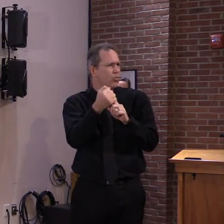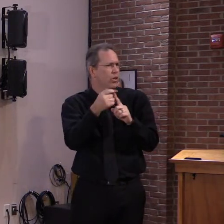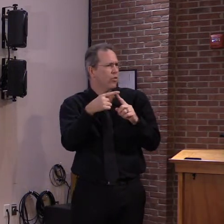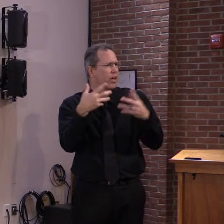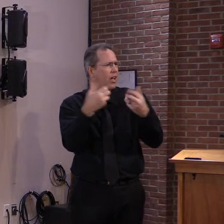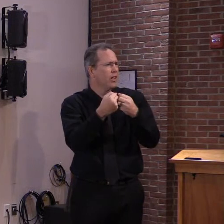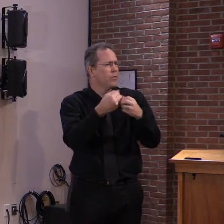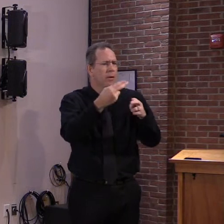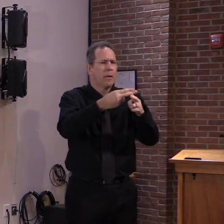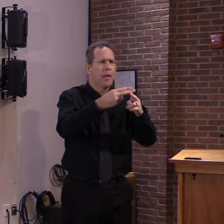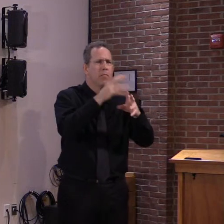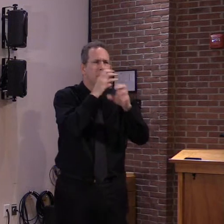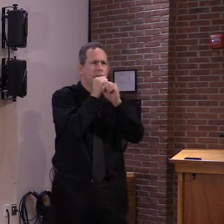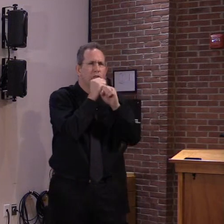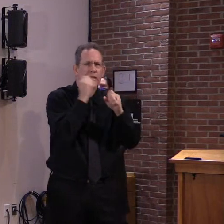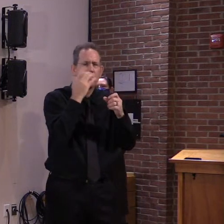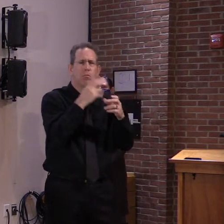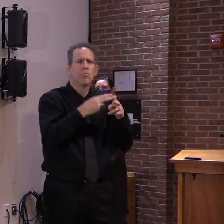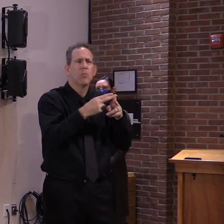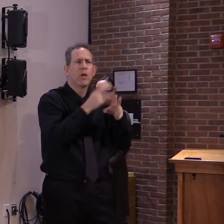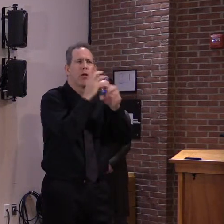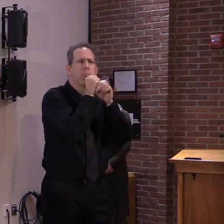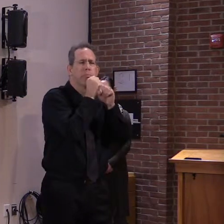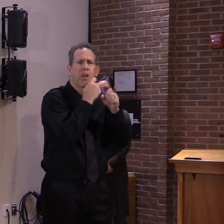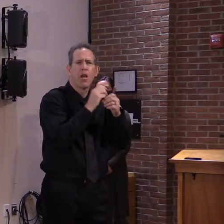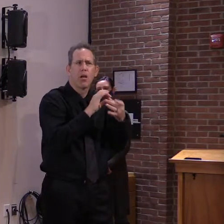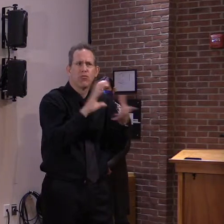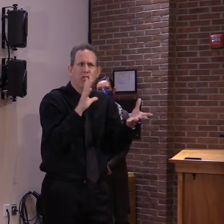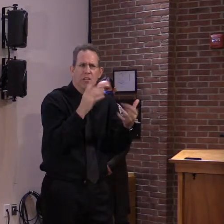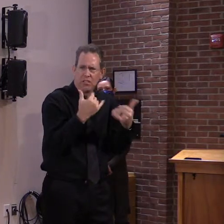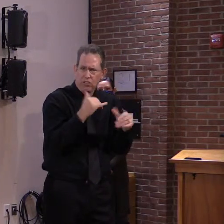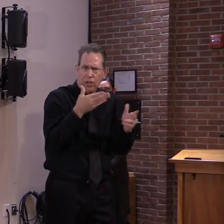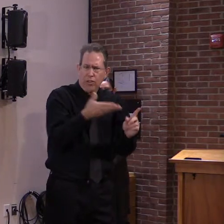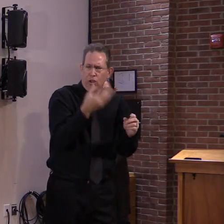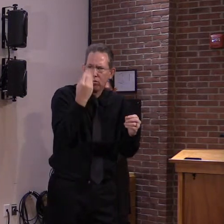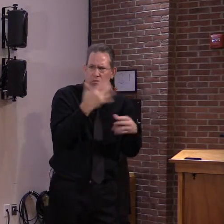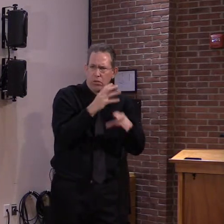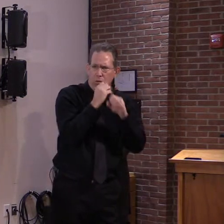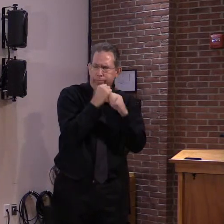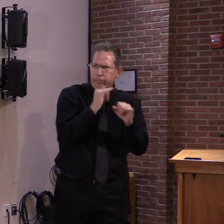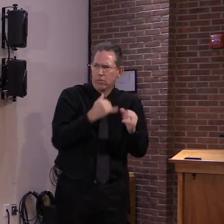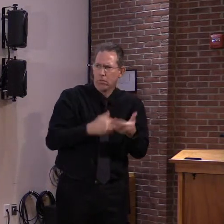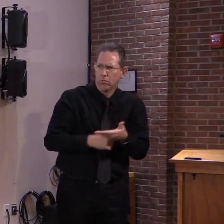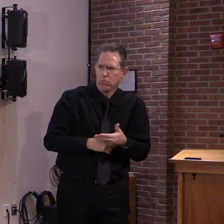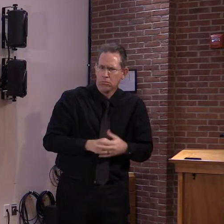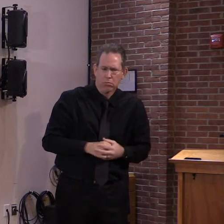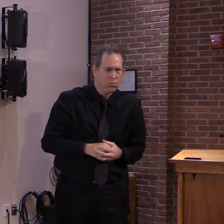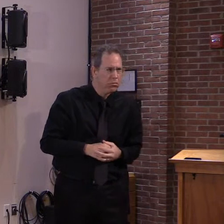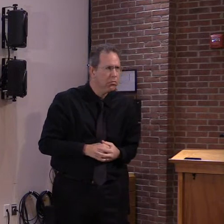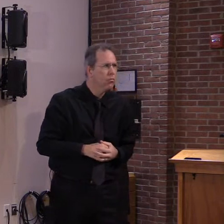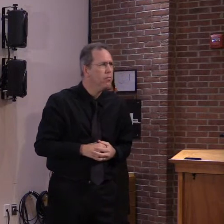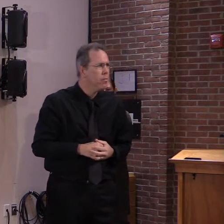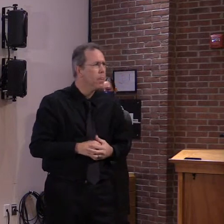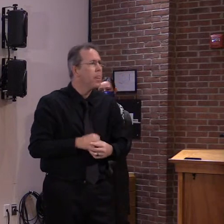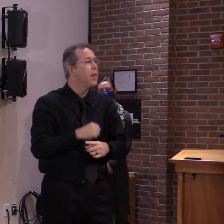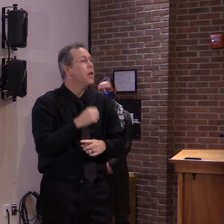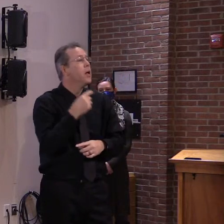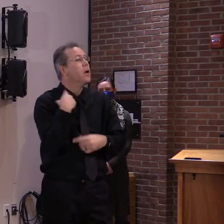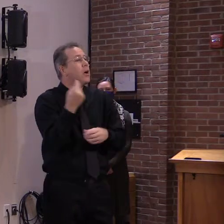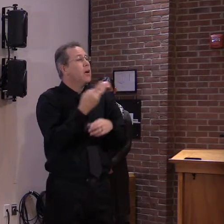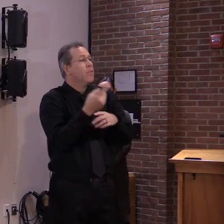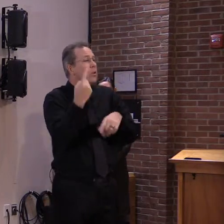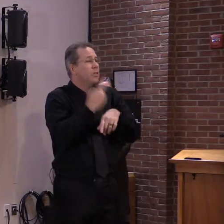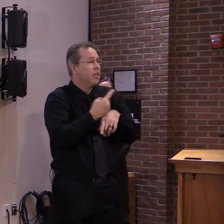not been briefed. There have been other areas that have had a higher priority over the last couple of days.